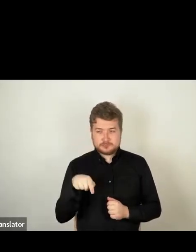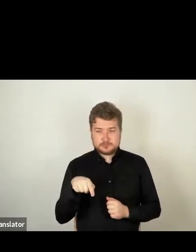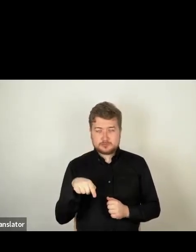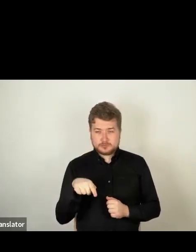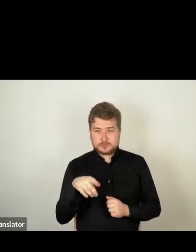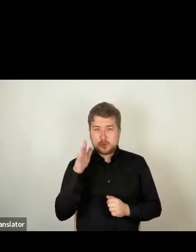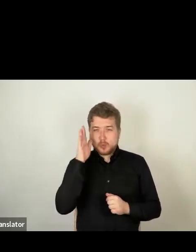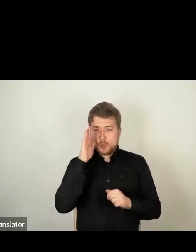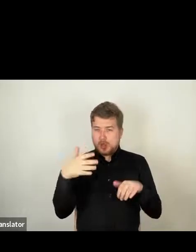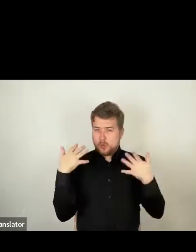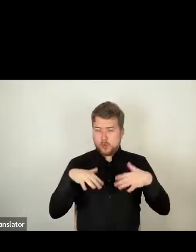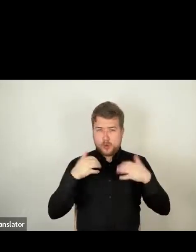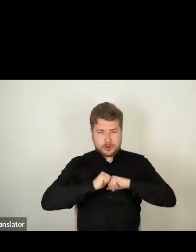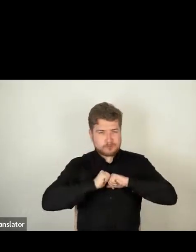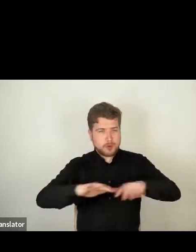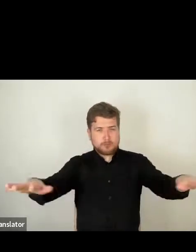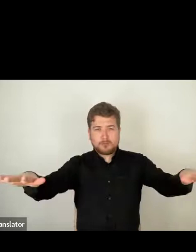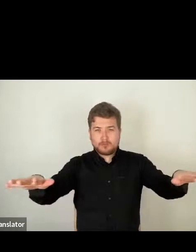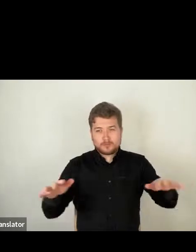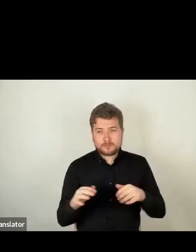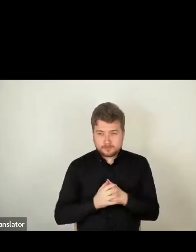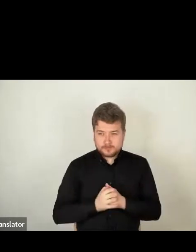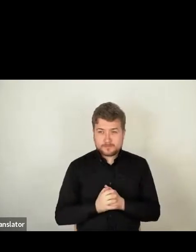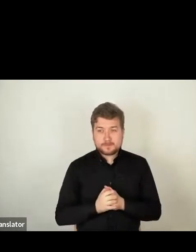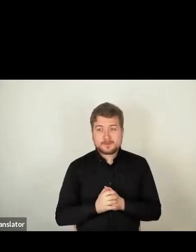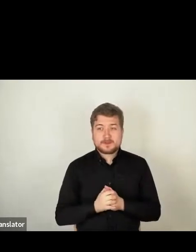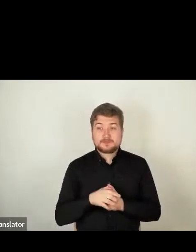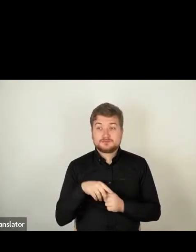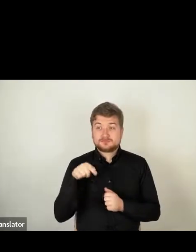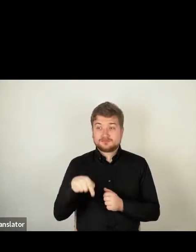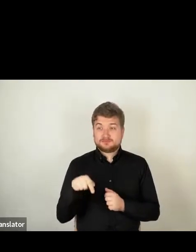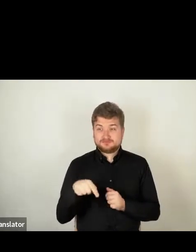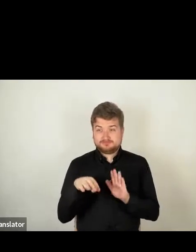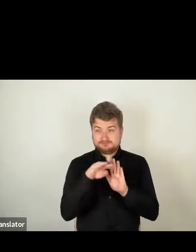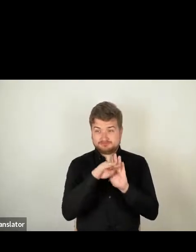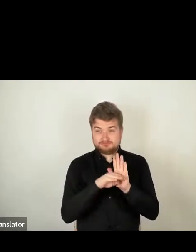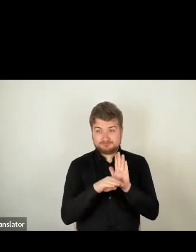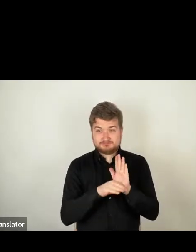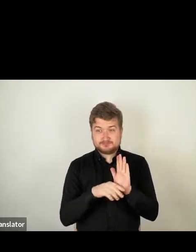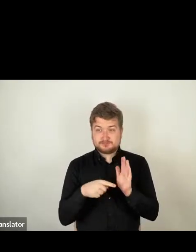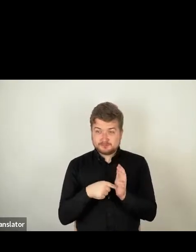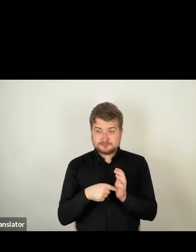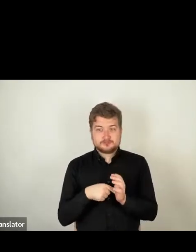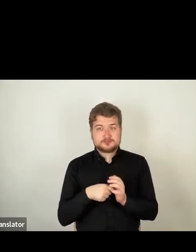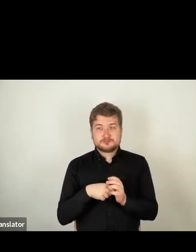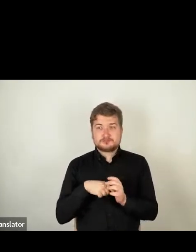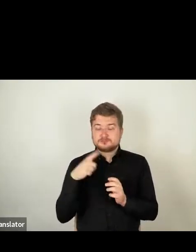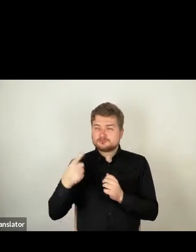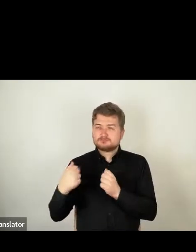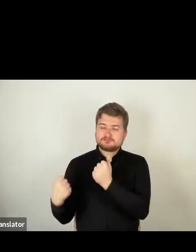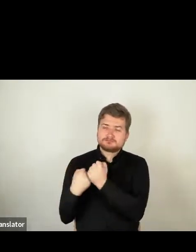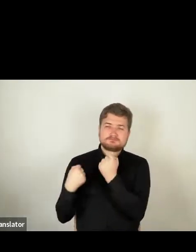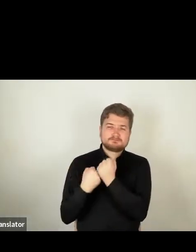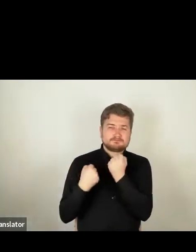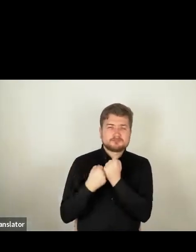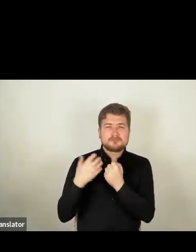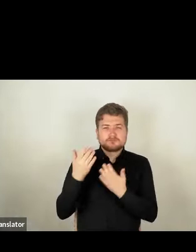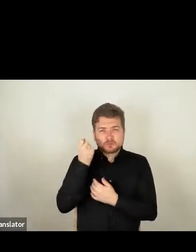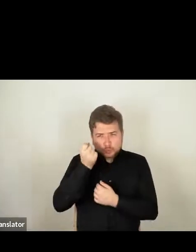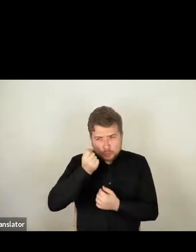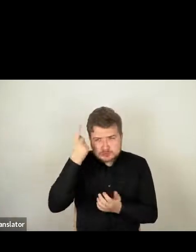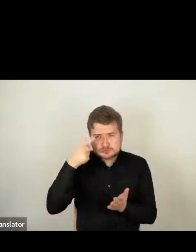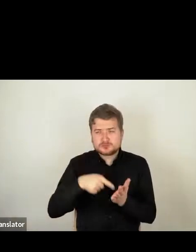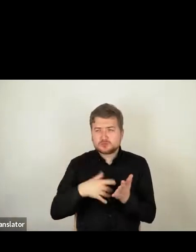helped us to continue to understand and refine our understanding of what it is to be gender sensitive, of